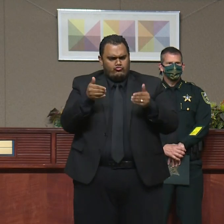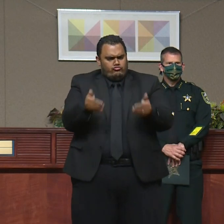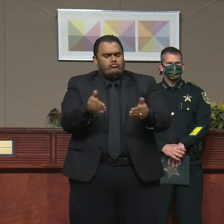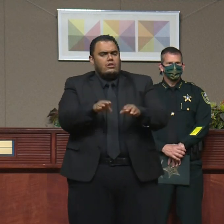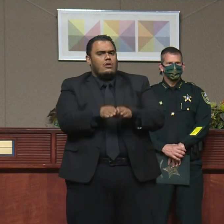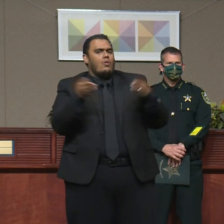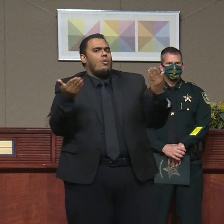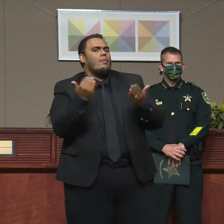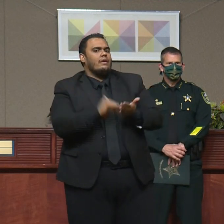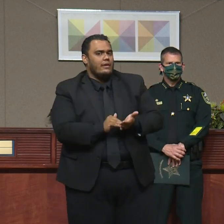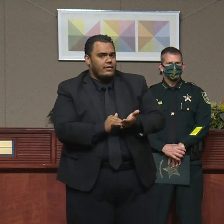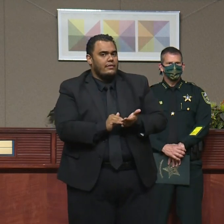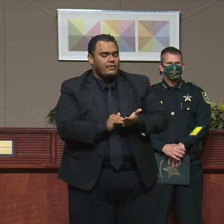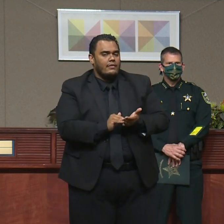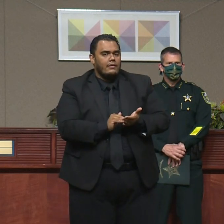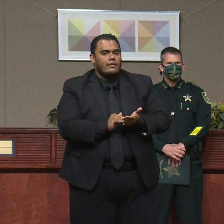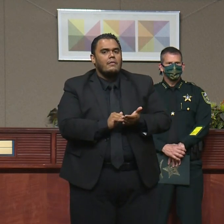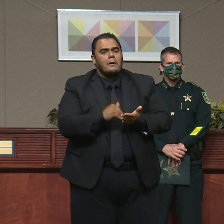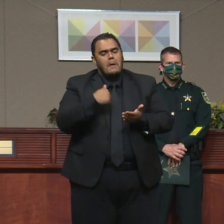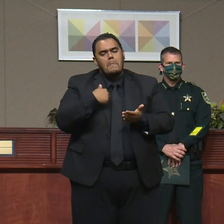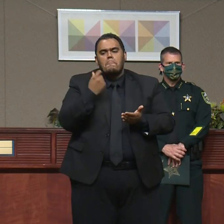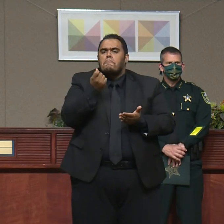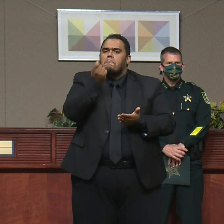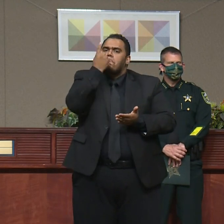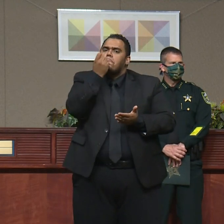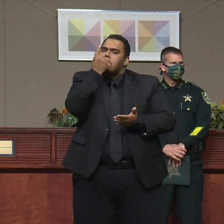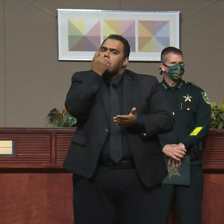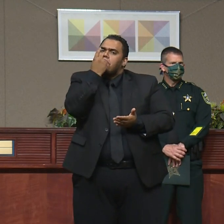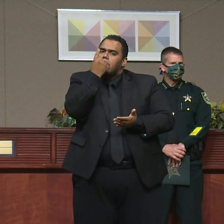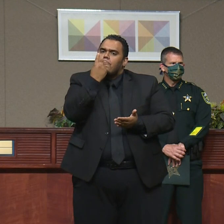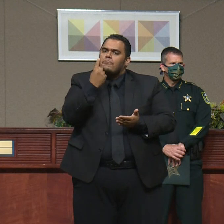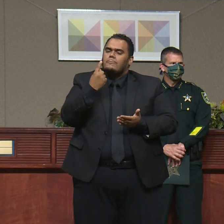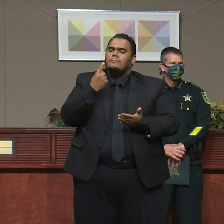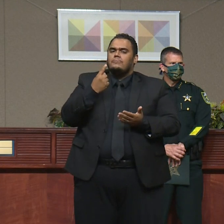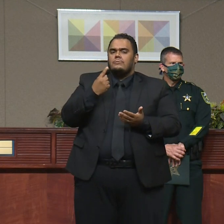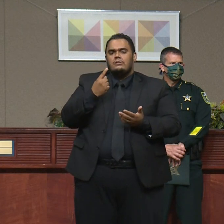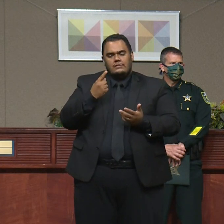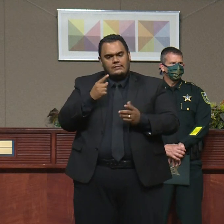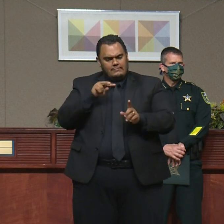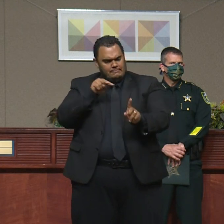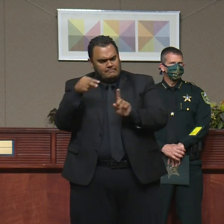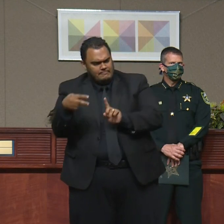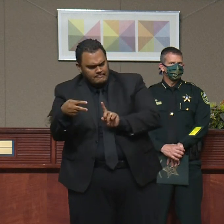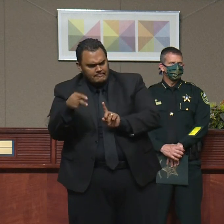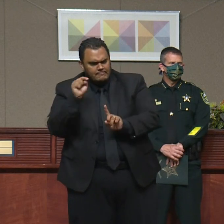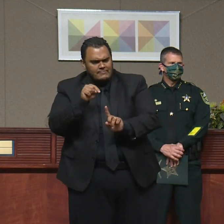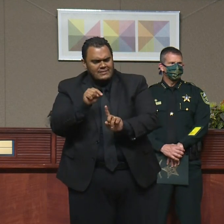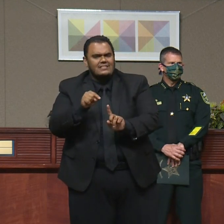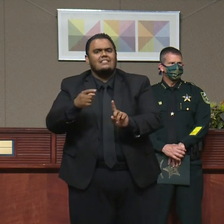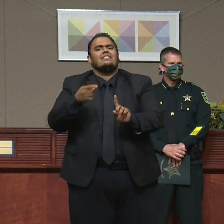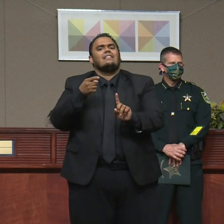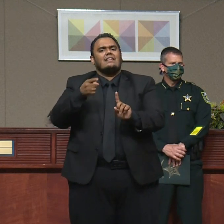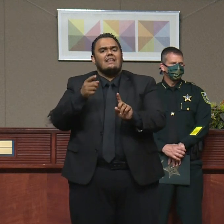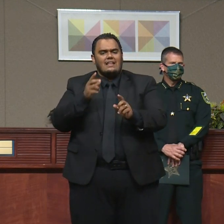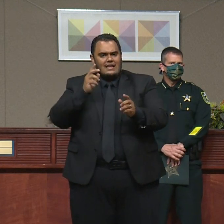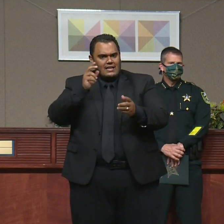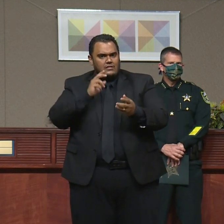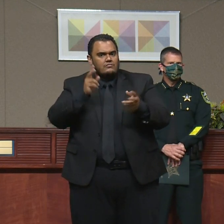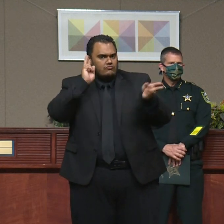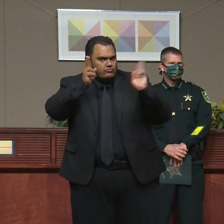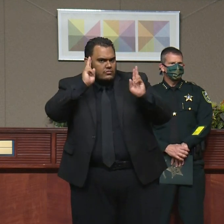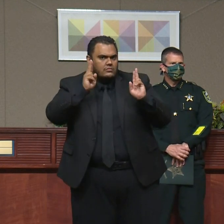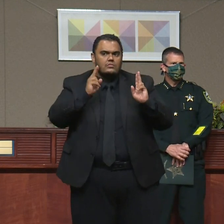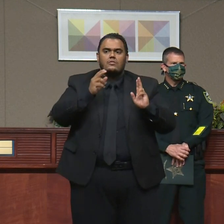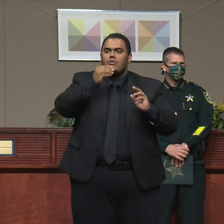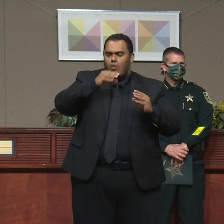do see the salon owners as part of the overall health of our community, as we all have to